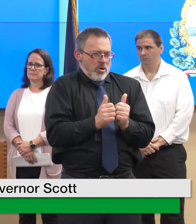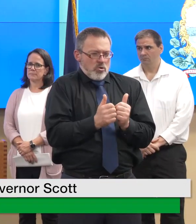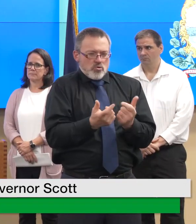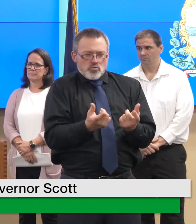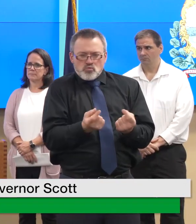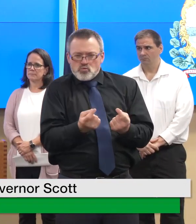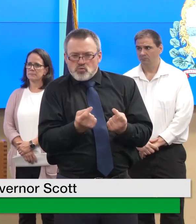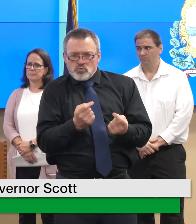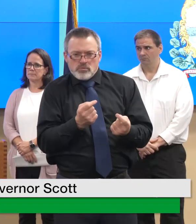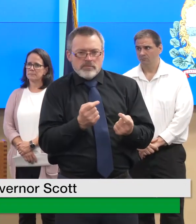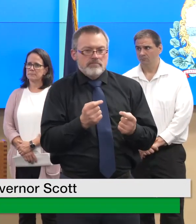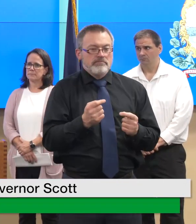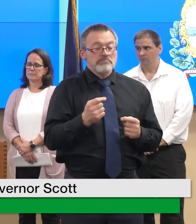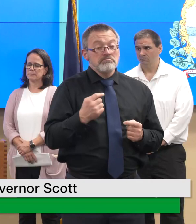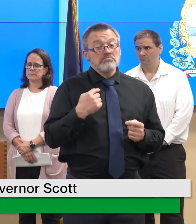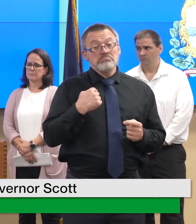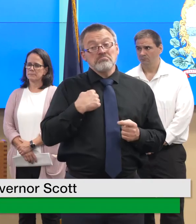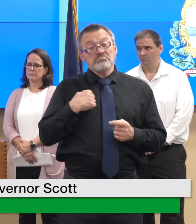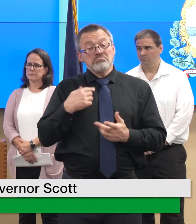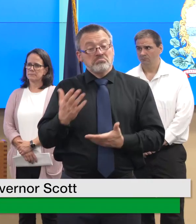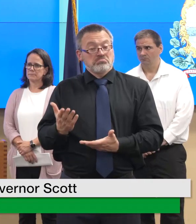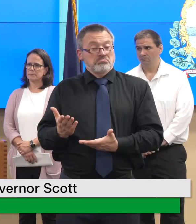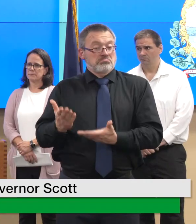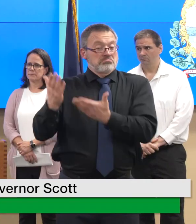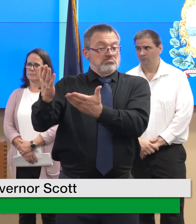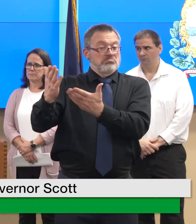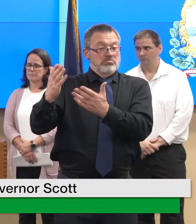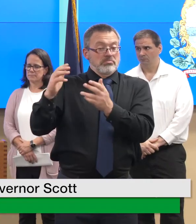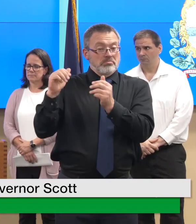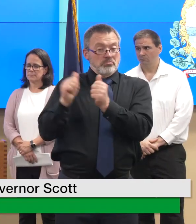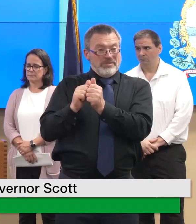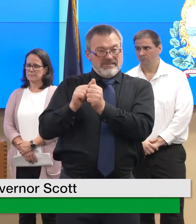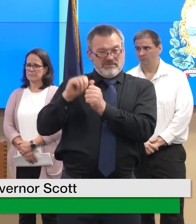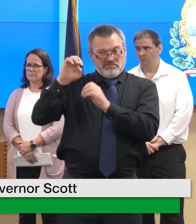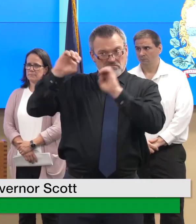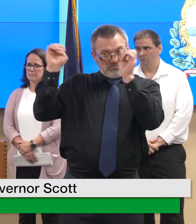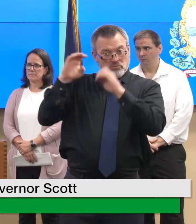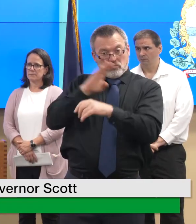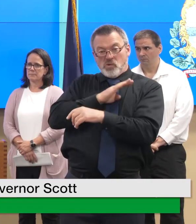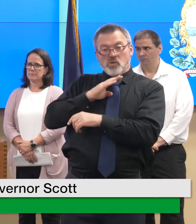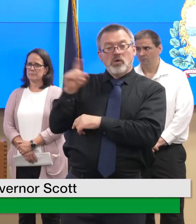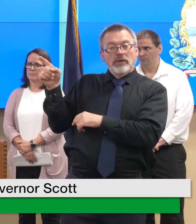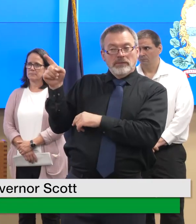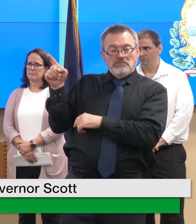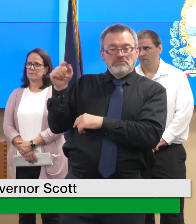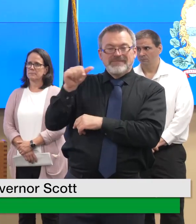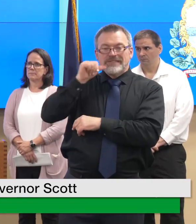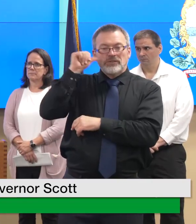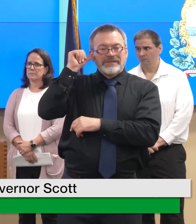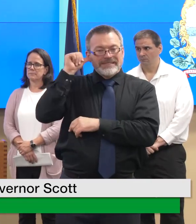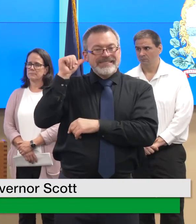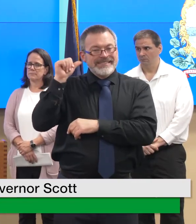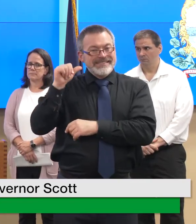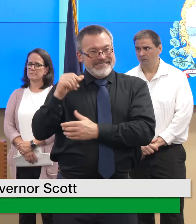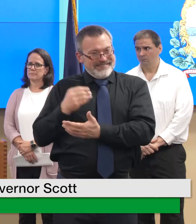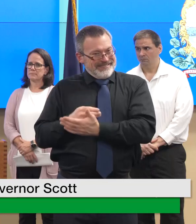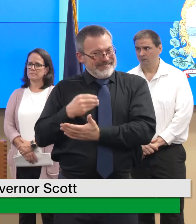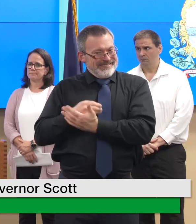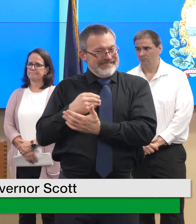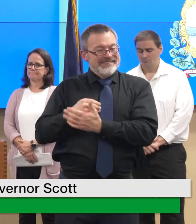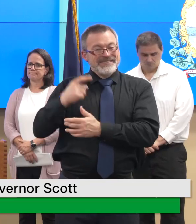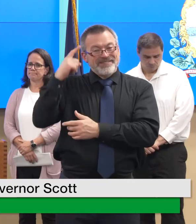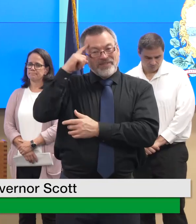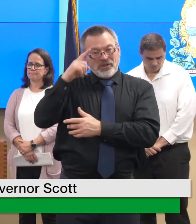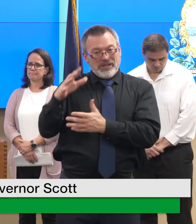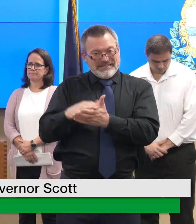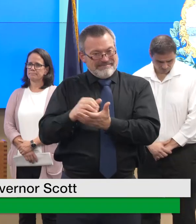I broached the subject with the emergency board yesterday that may be looking for funding in order to take care of some of that.